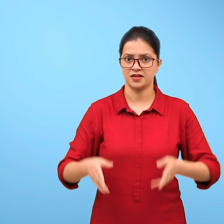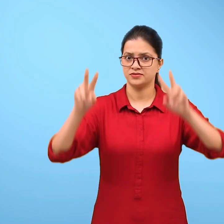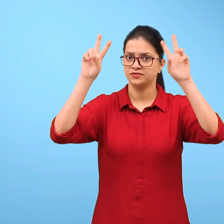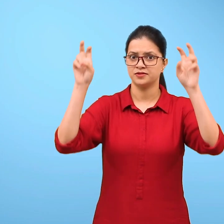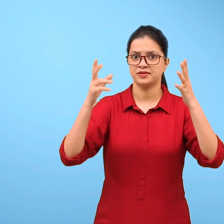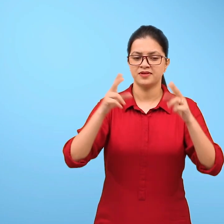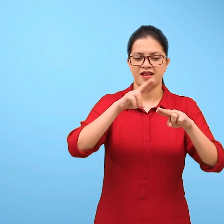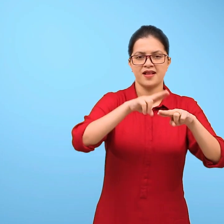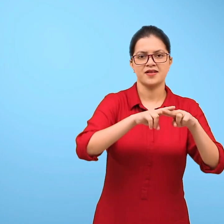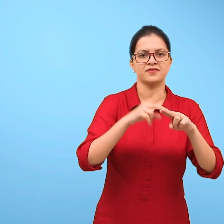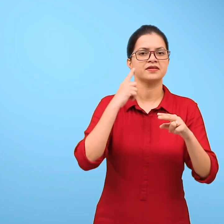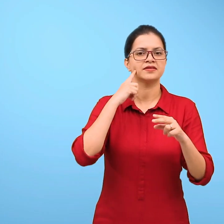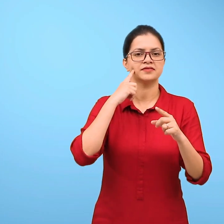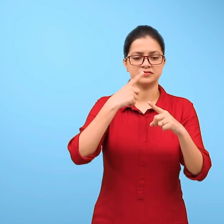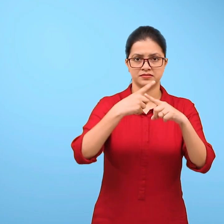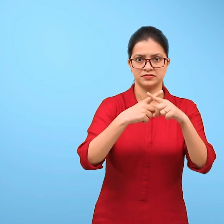Fixed joints.